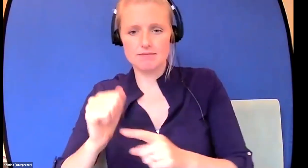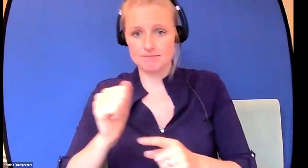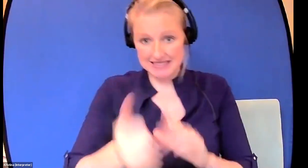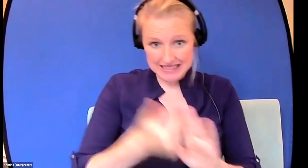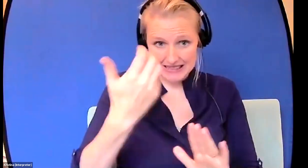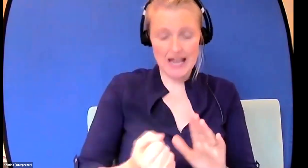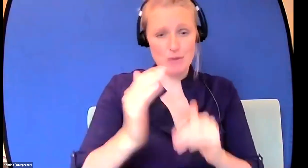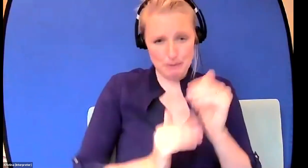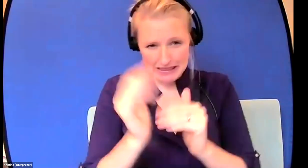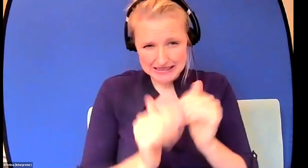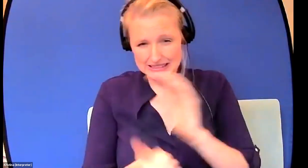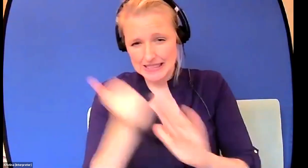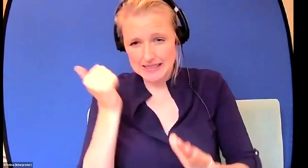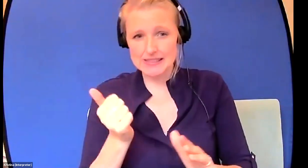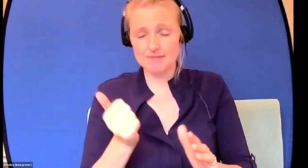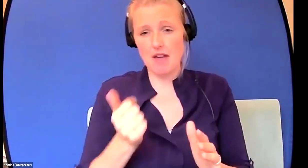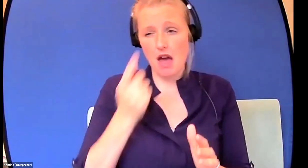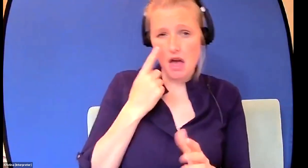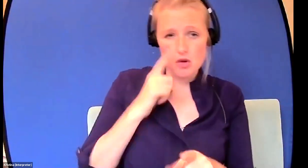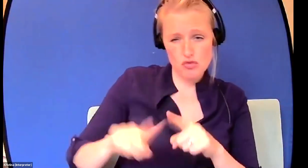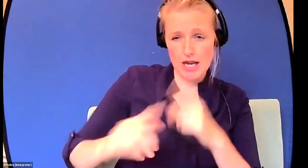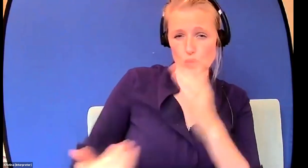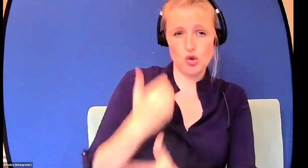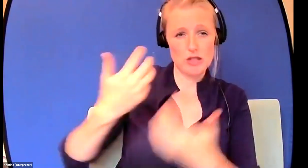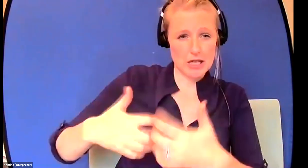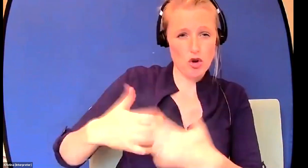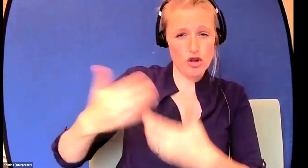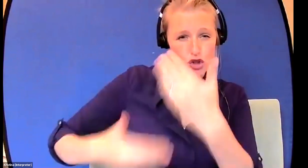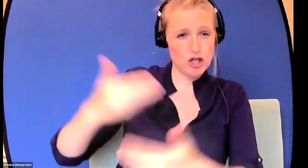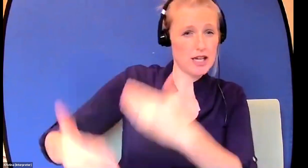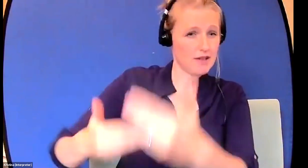their employees, trying to embrace new technology for advantageous